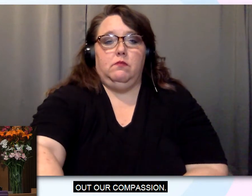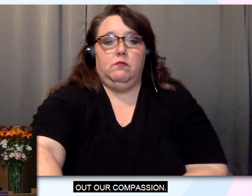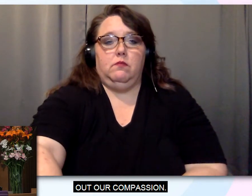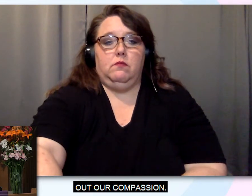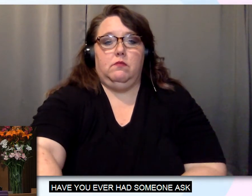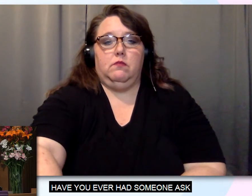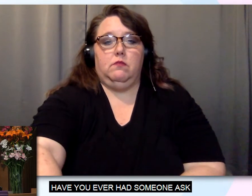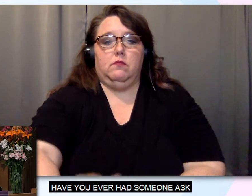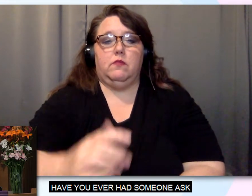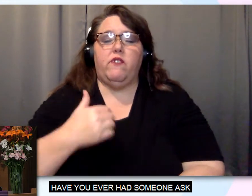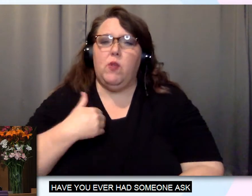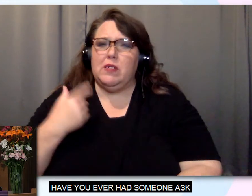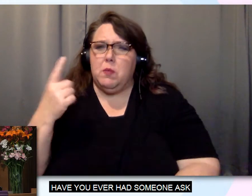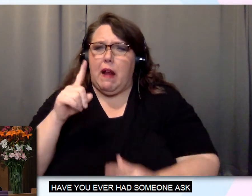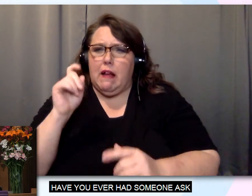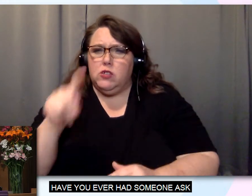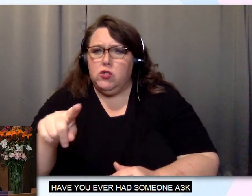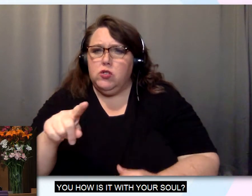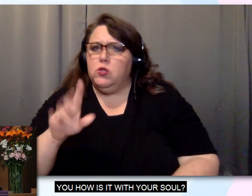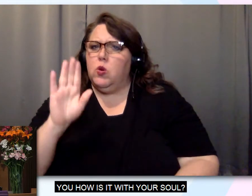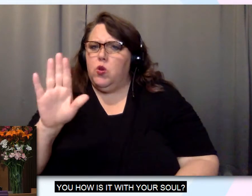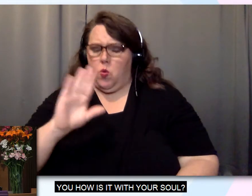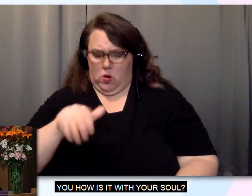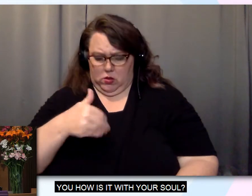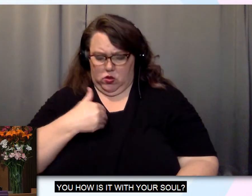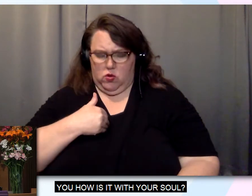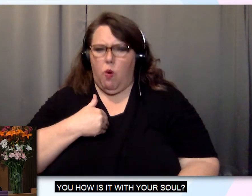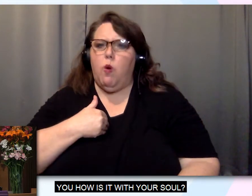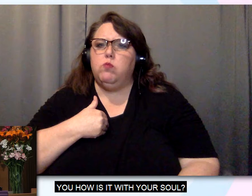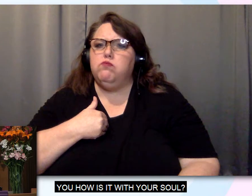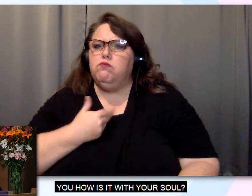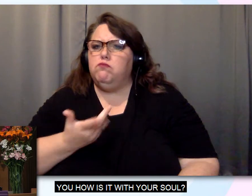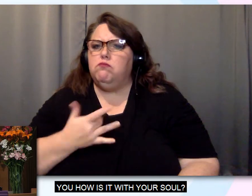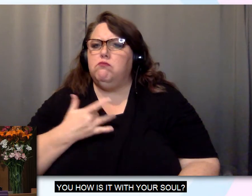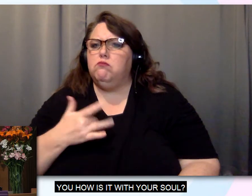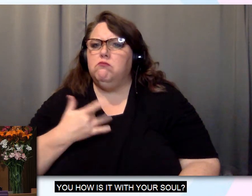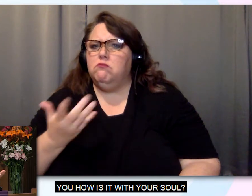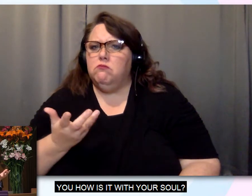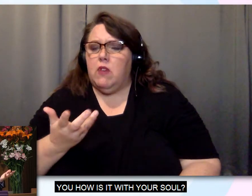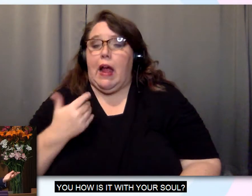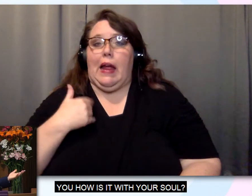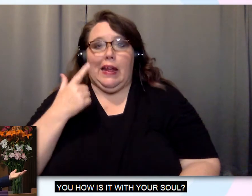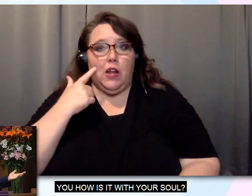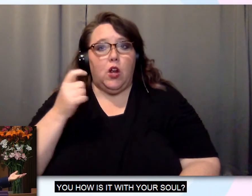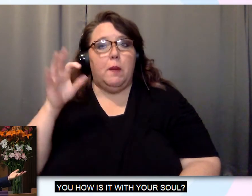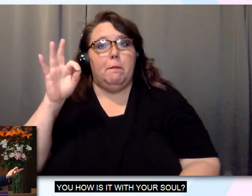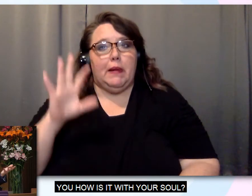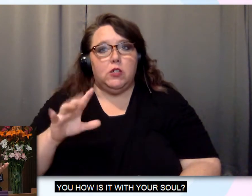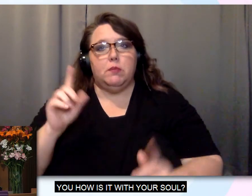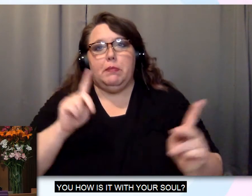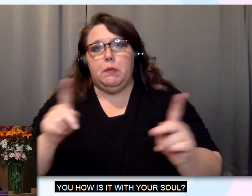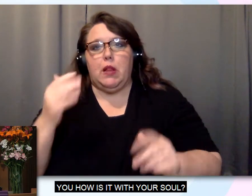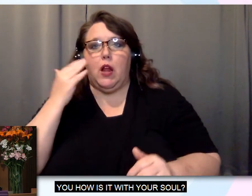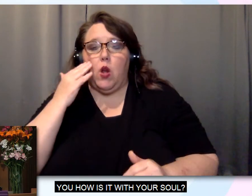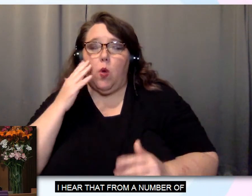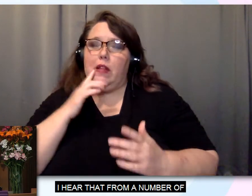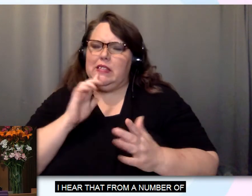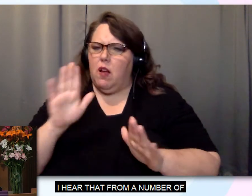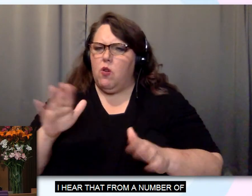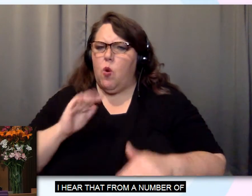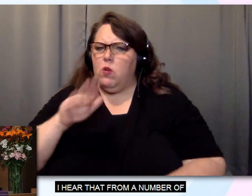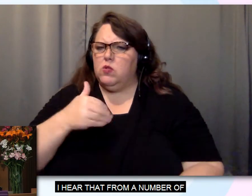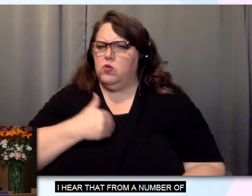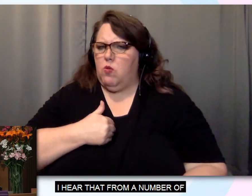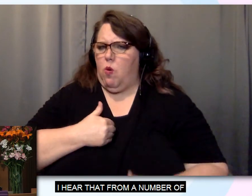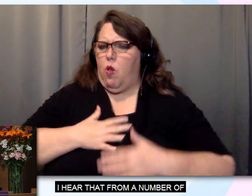Have you ever had someone to ask you, how is it with your soul? I hear that from a number of ministers and people I know, and